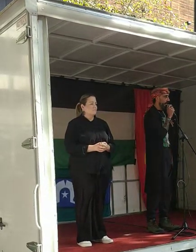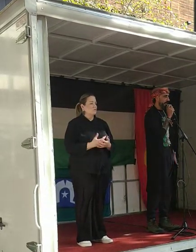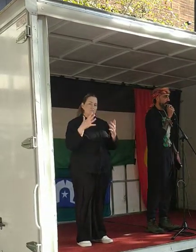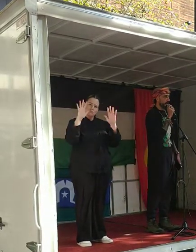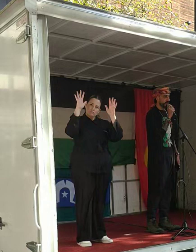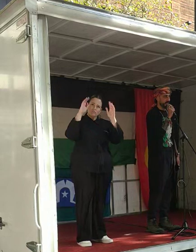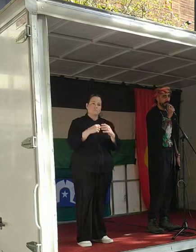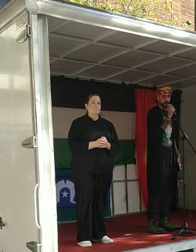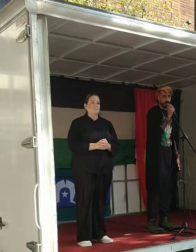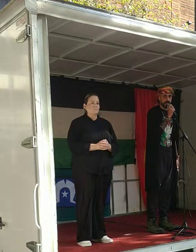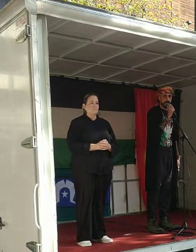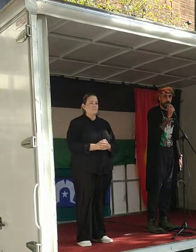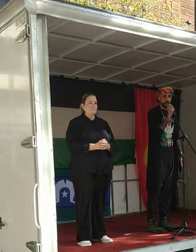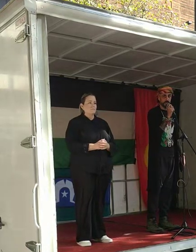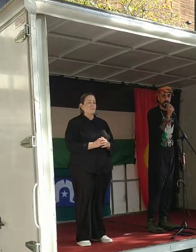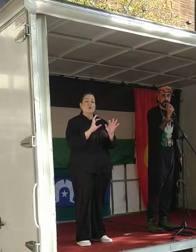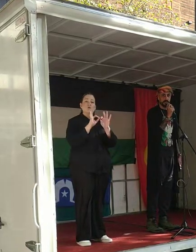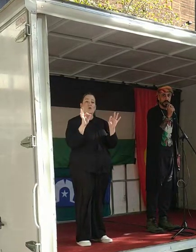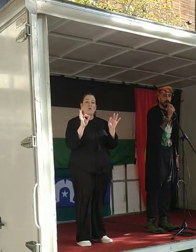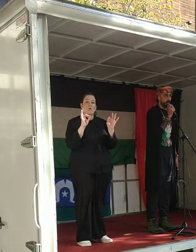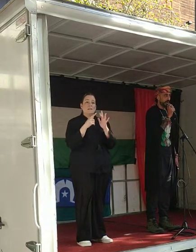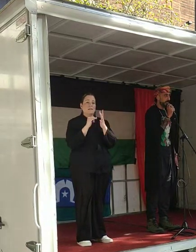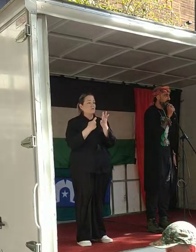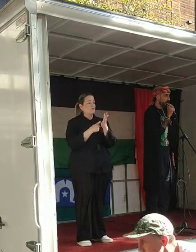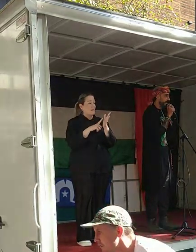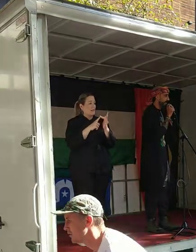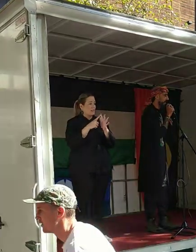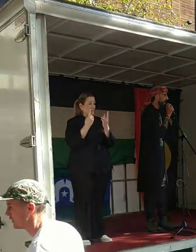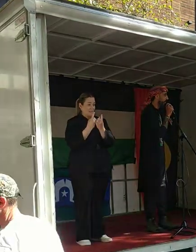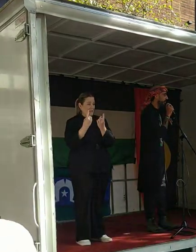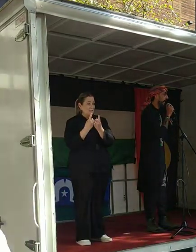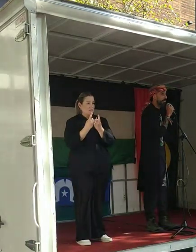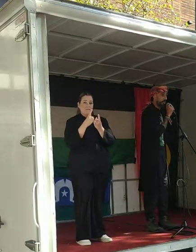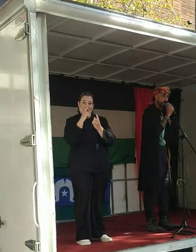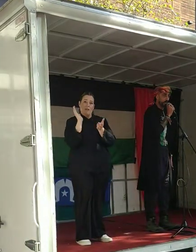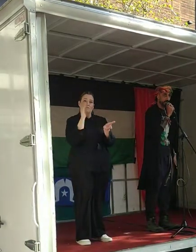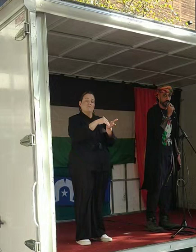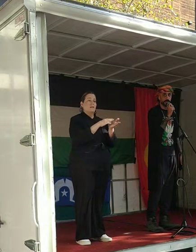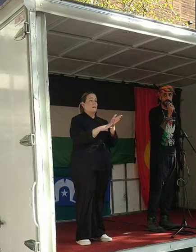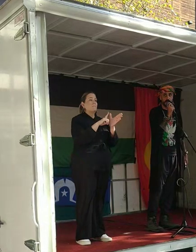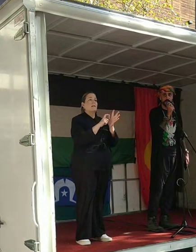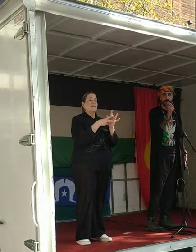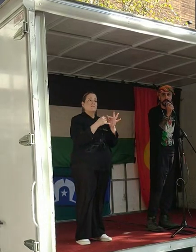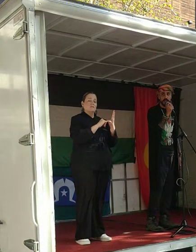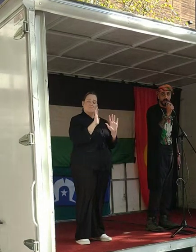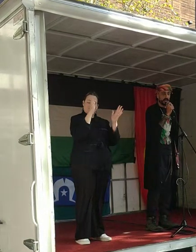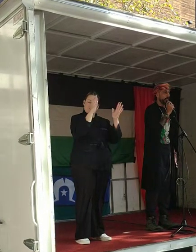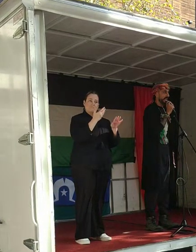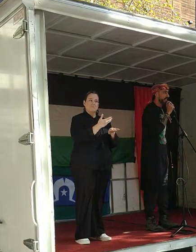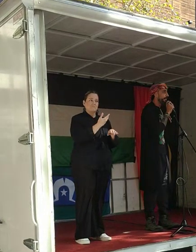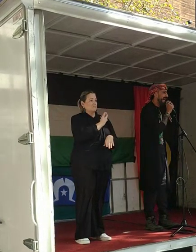So no Israeli products or goods are welcomed into Maldives anymore. And also, on top of that,